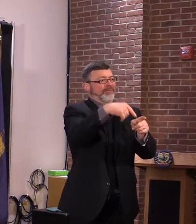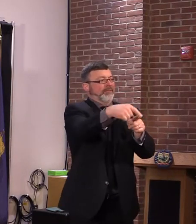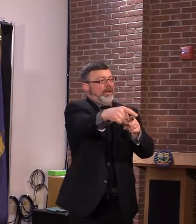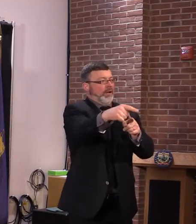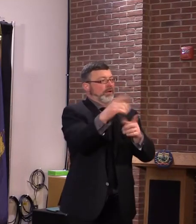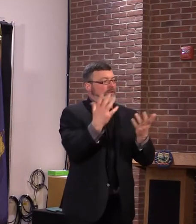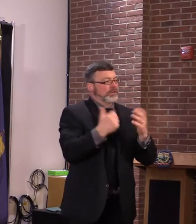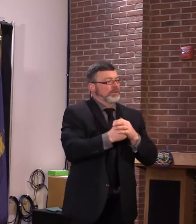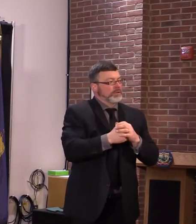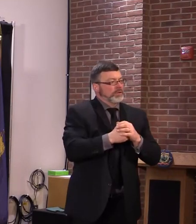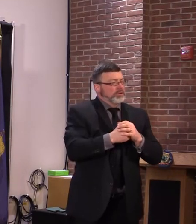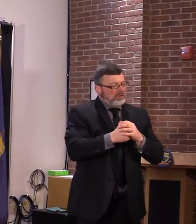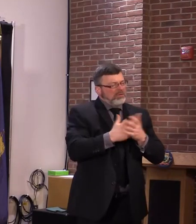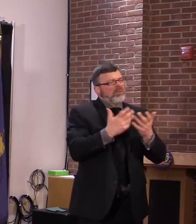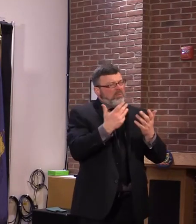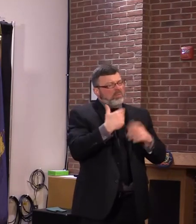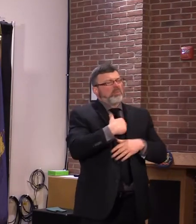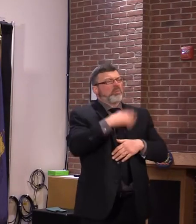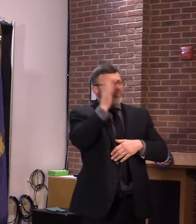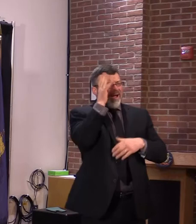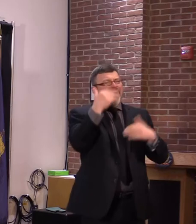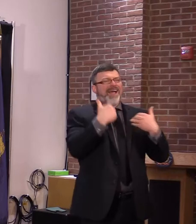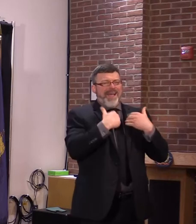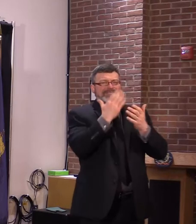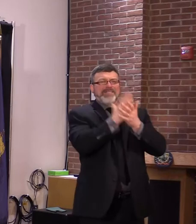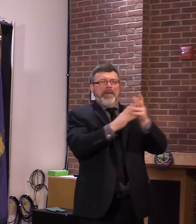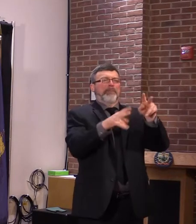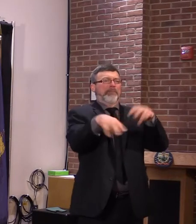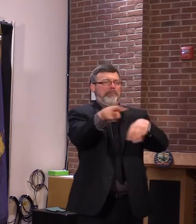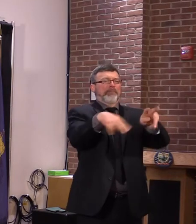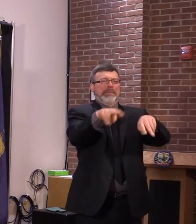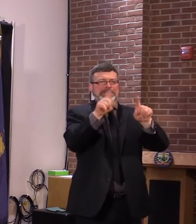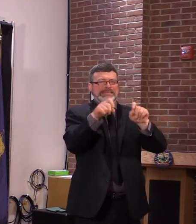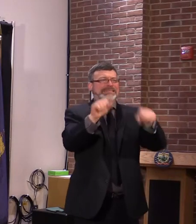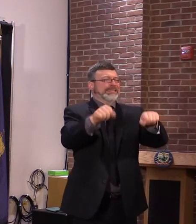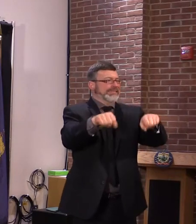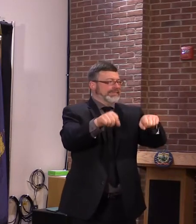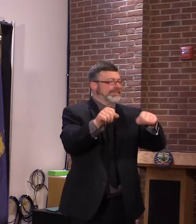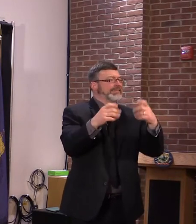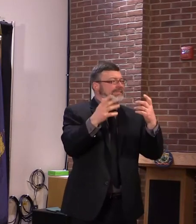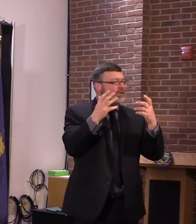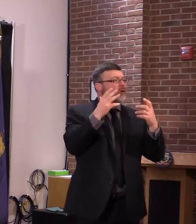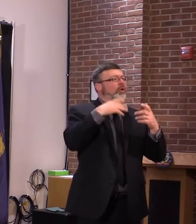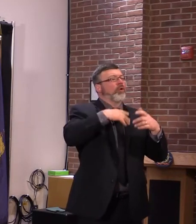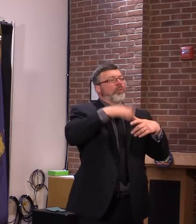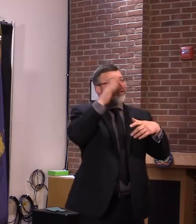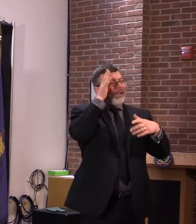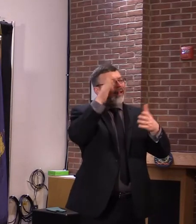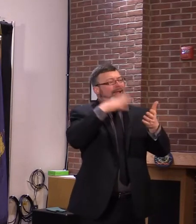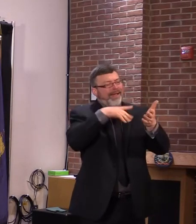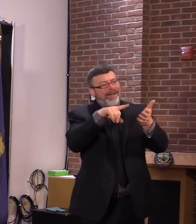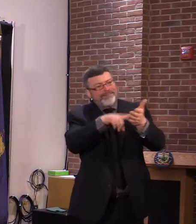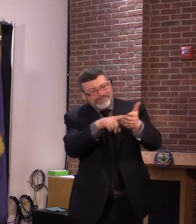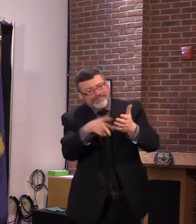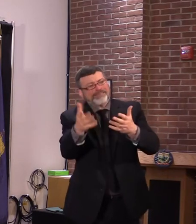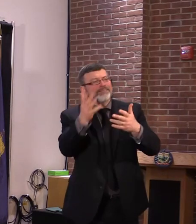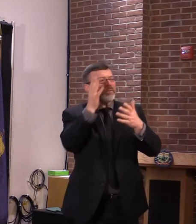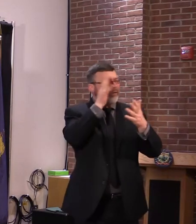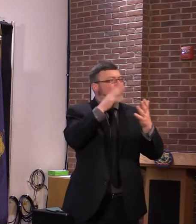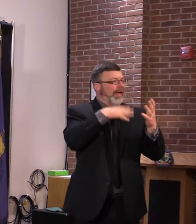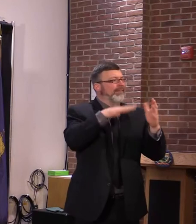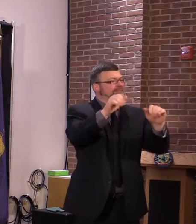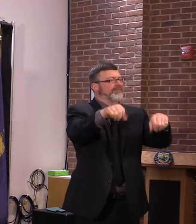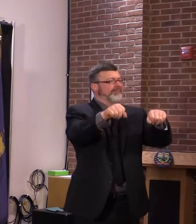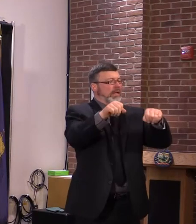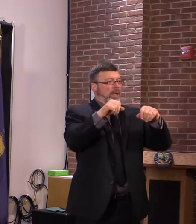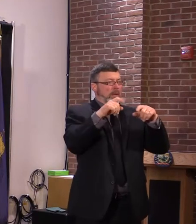and wastewater surveillance testing in place as well. And so we'll have an indication of where